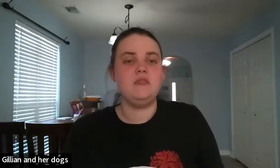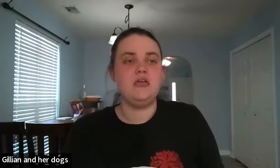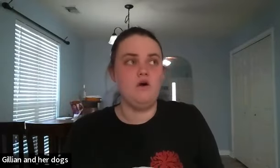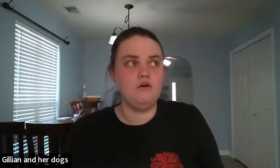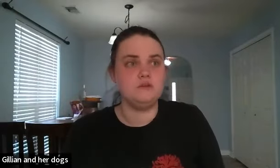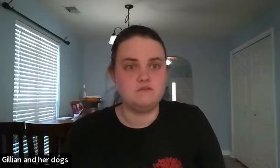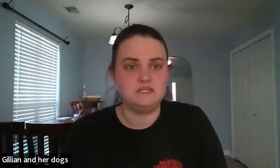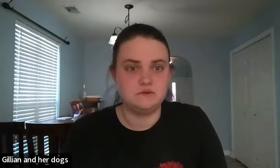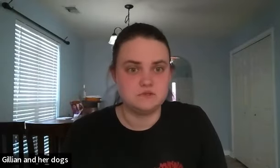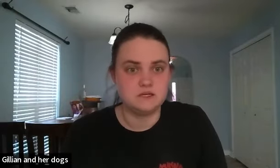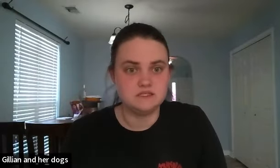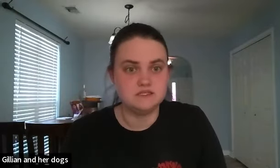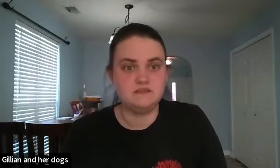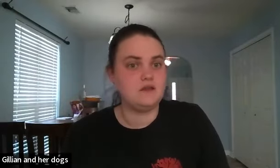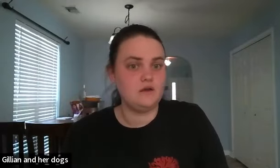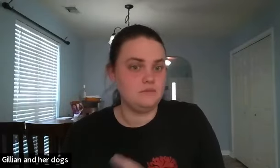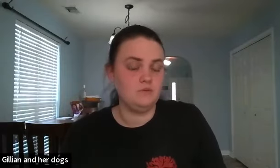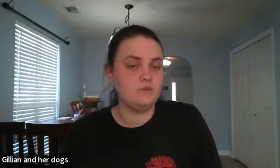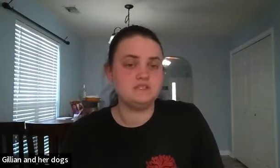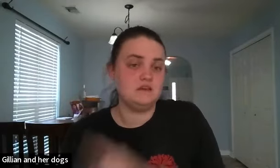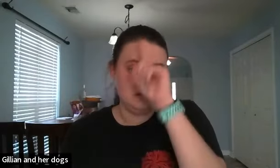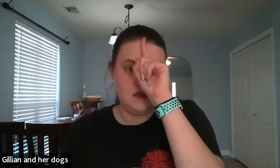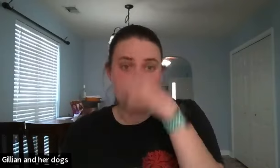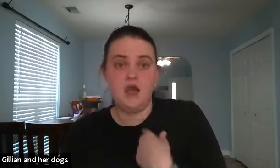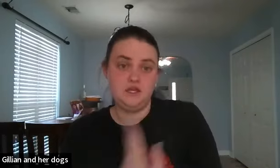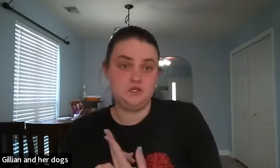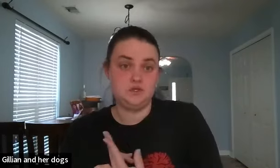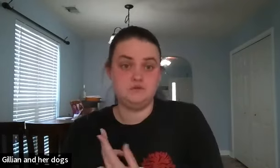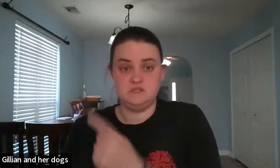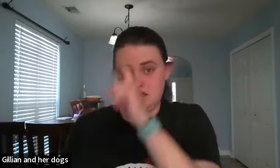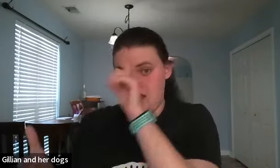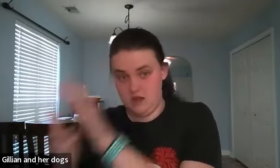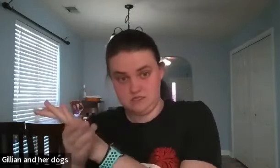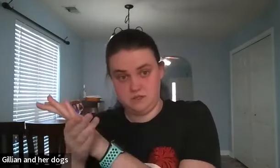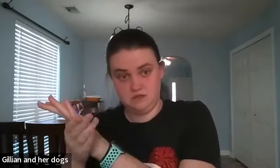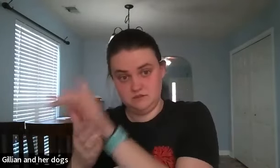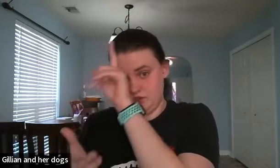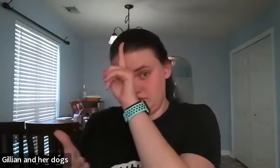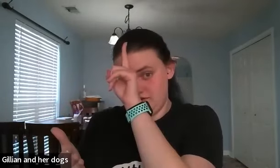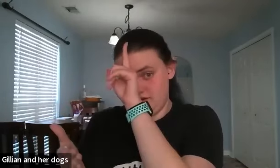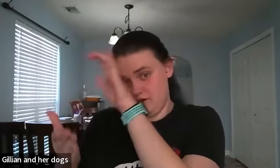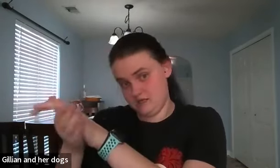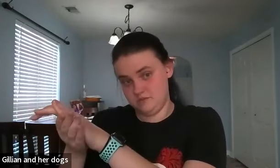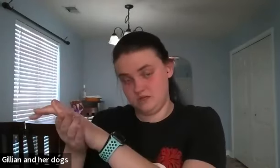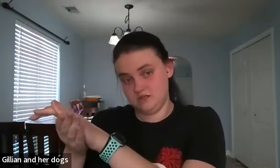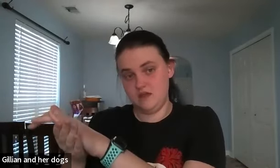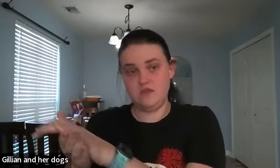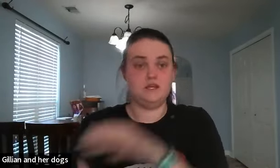they all three gave me different responses. One was like, I use husband with a pointer finger, husband. And then I